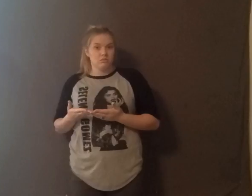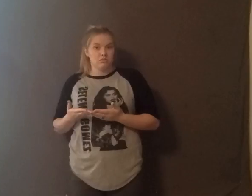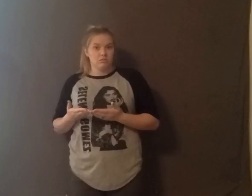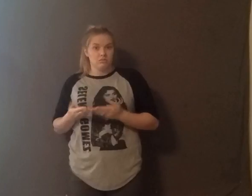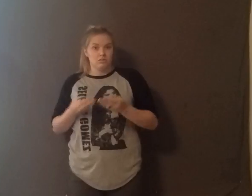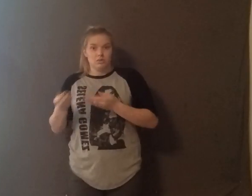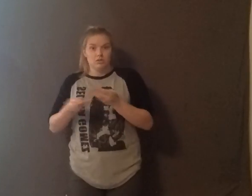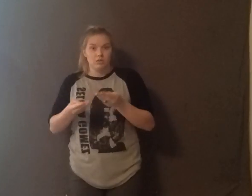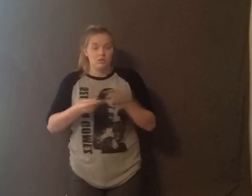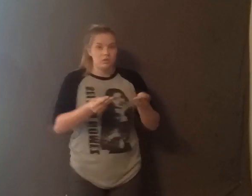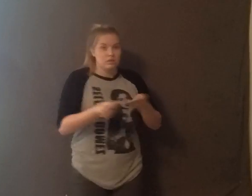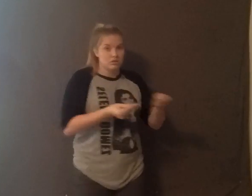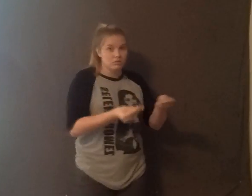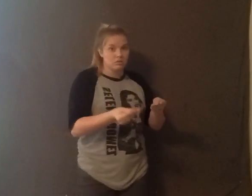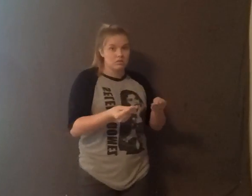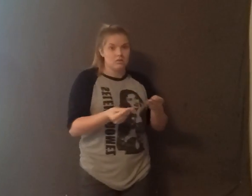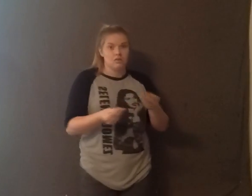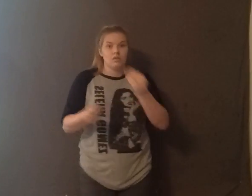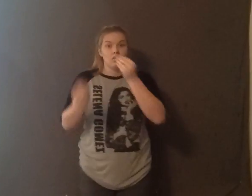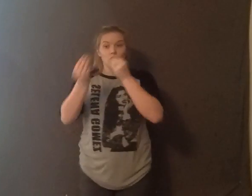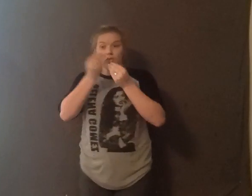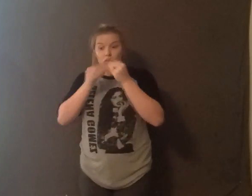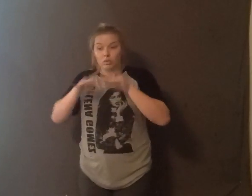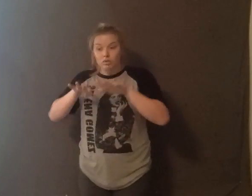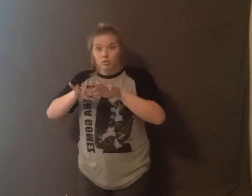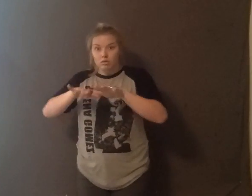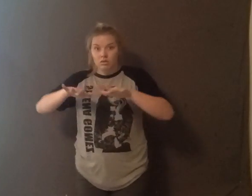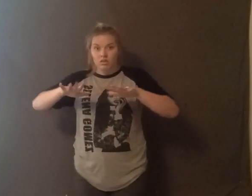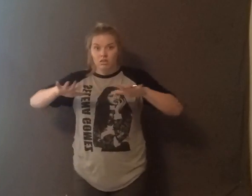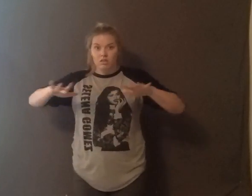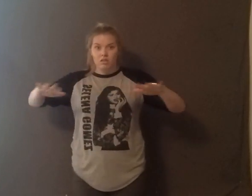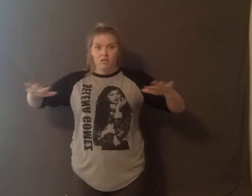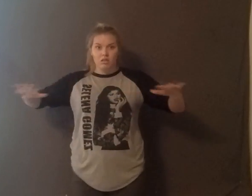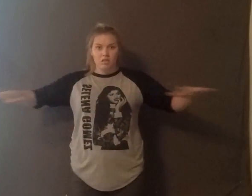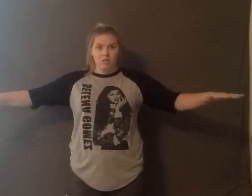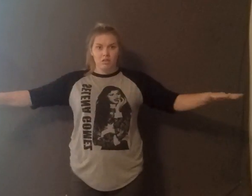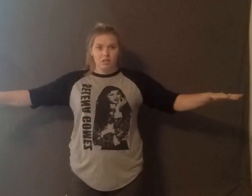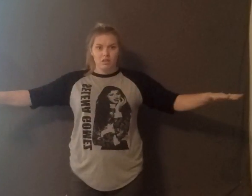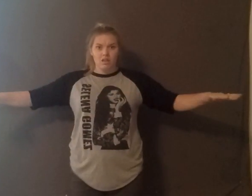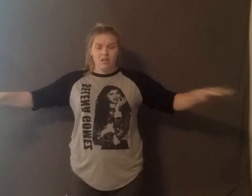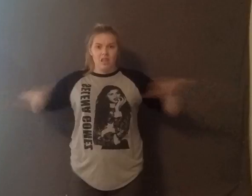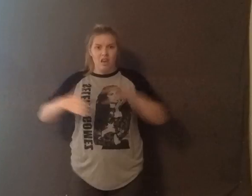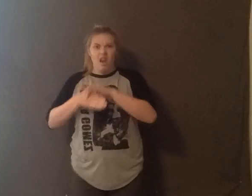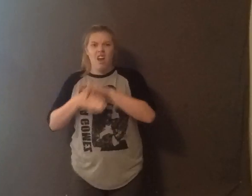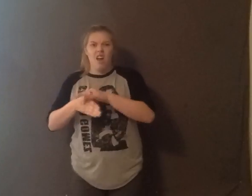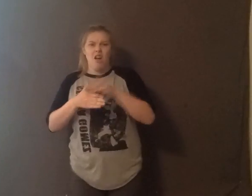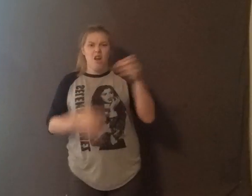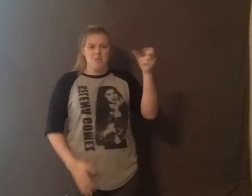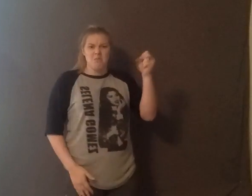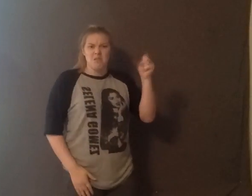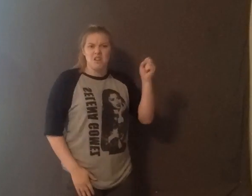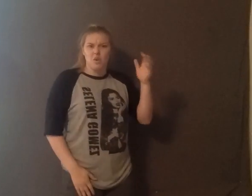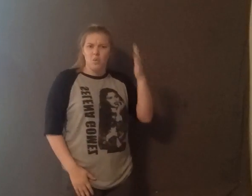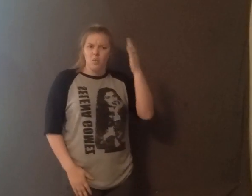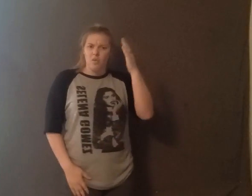Association. And I showed up and they had a whole buffet and it was all just animal products. I remember like a big thing of barbecue